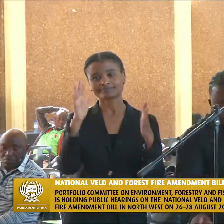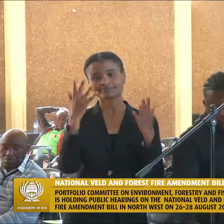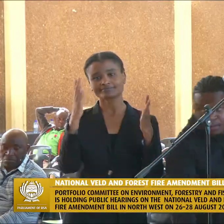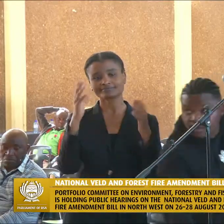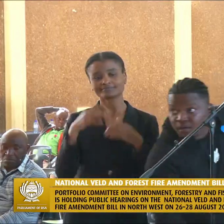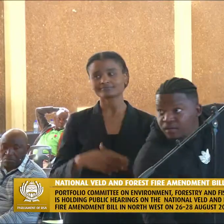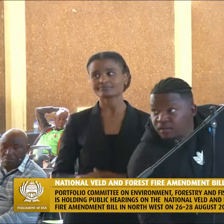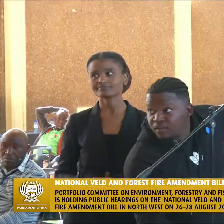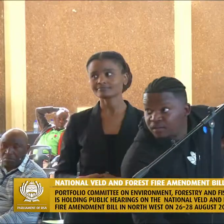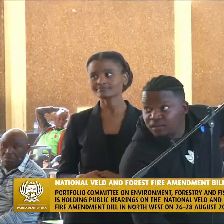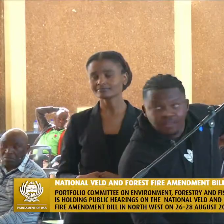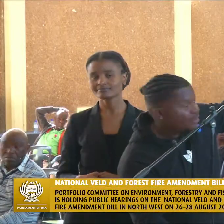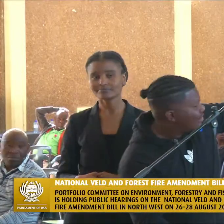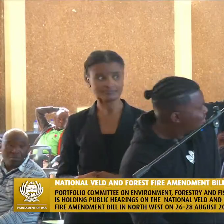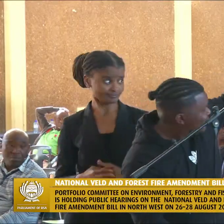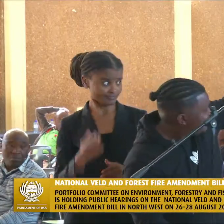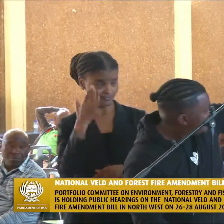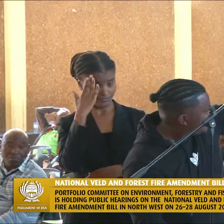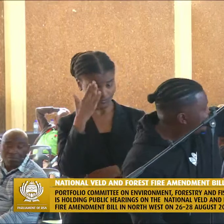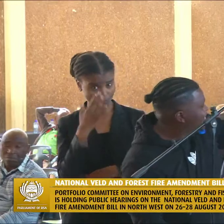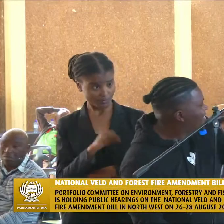what you do